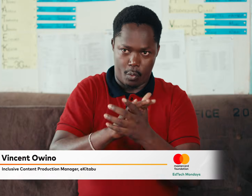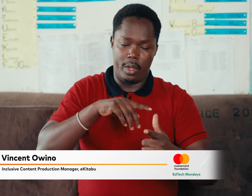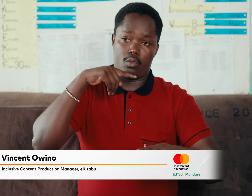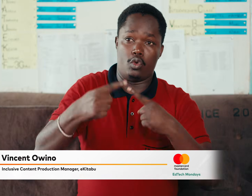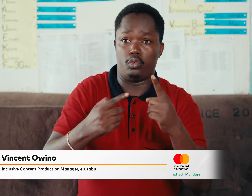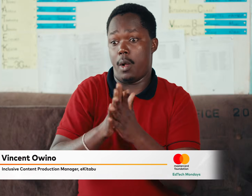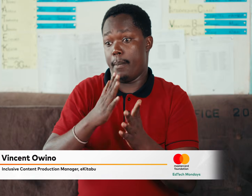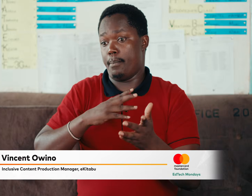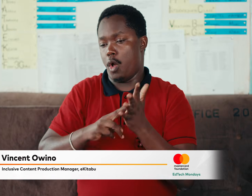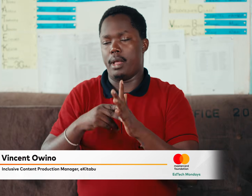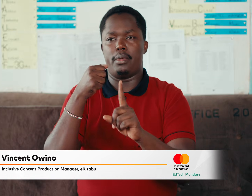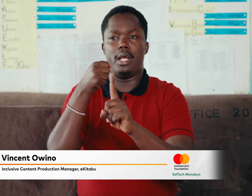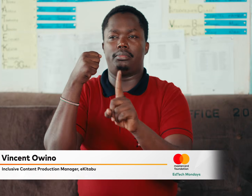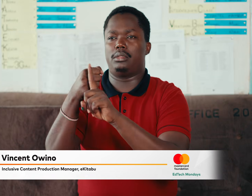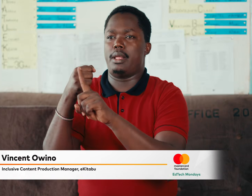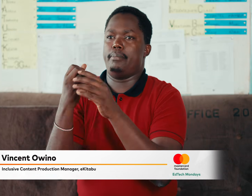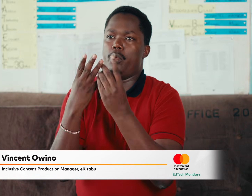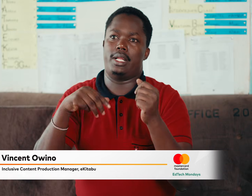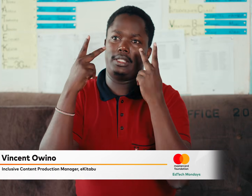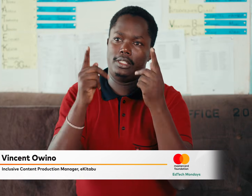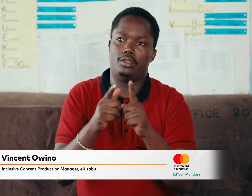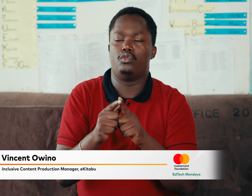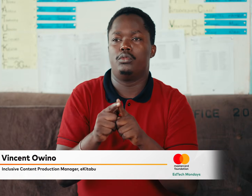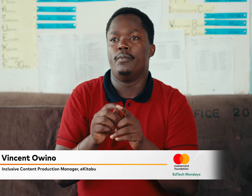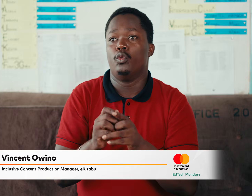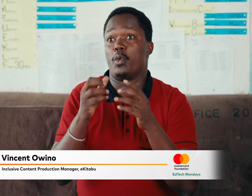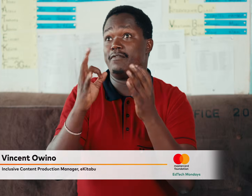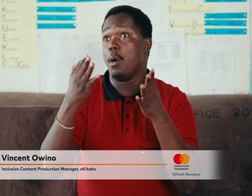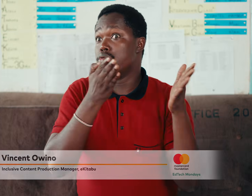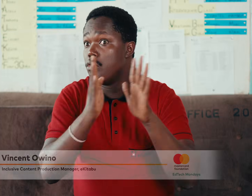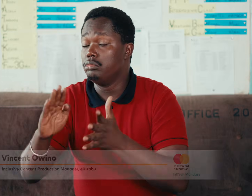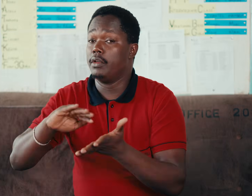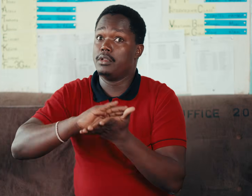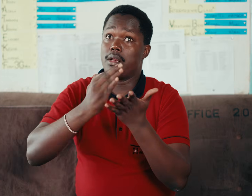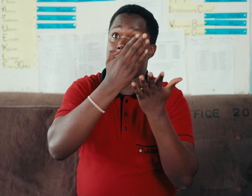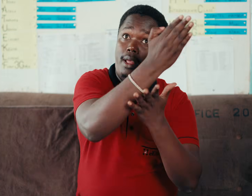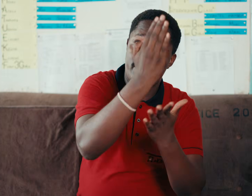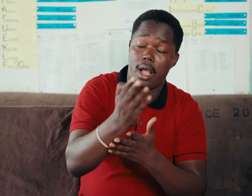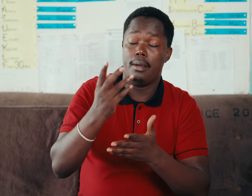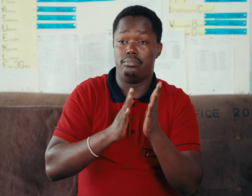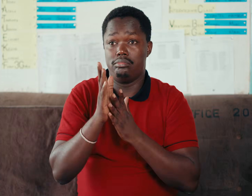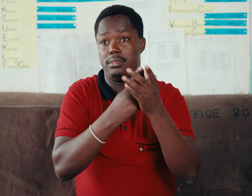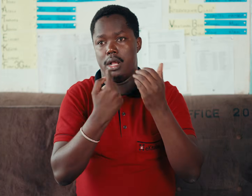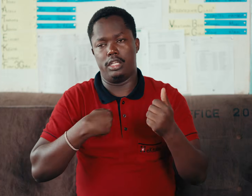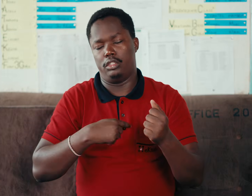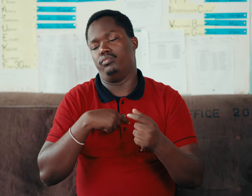continue. And we believe we'll continue because we have seen a lot of impact in the different schools we have gone to.